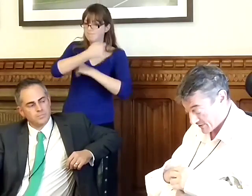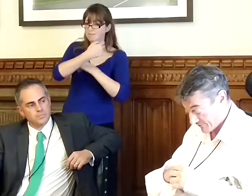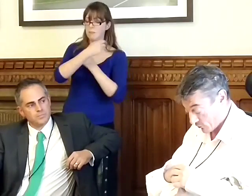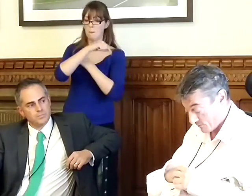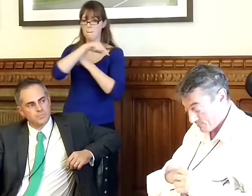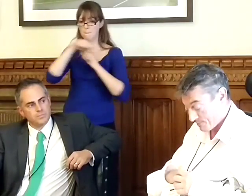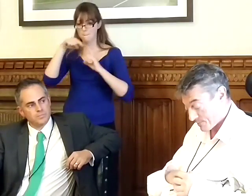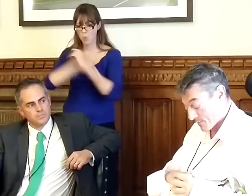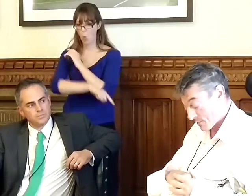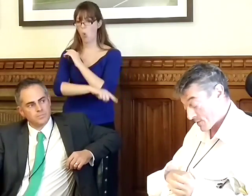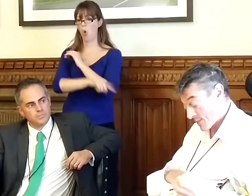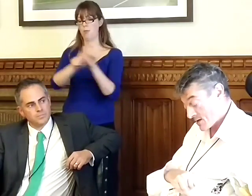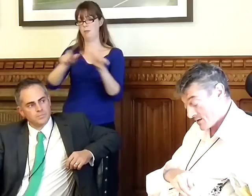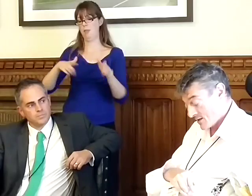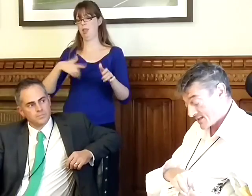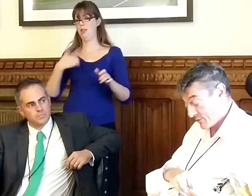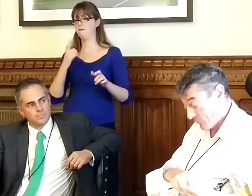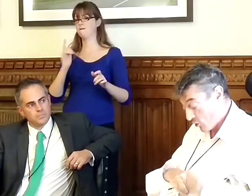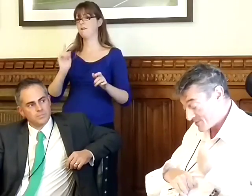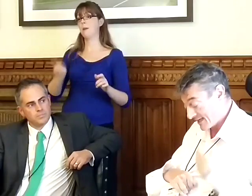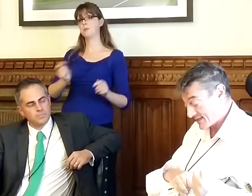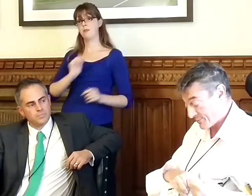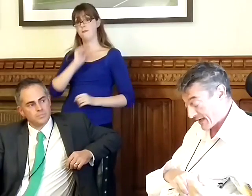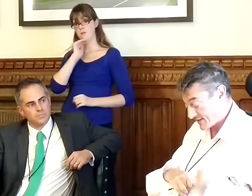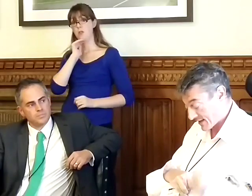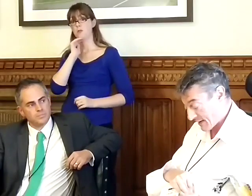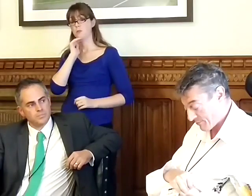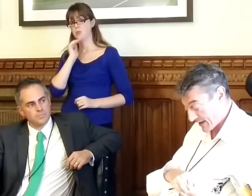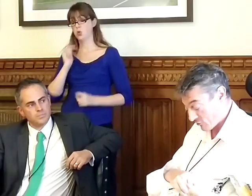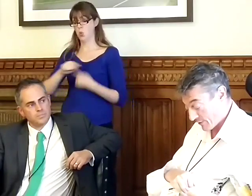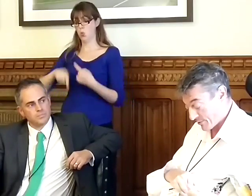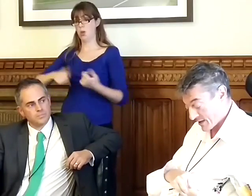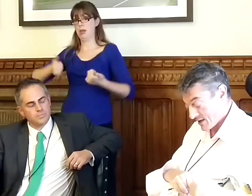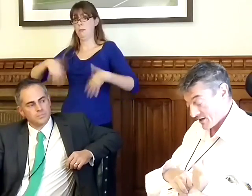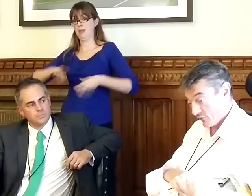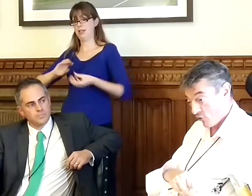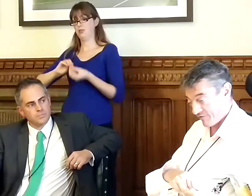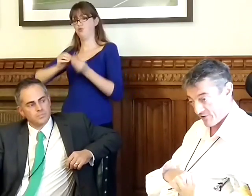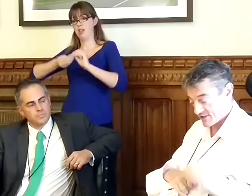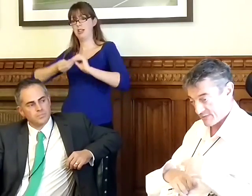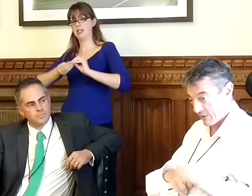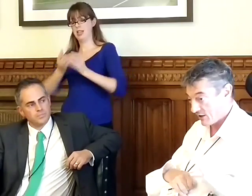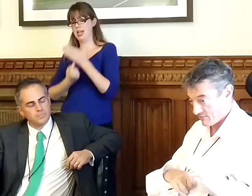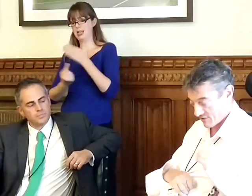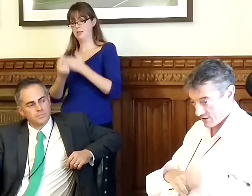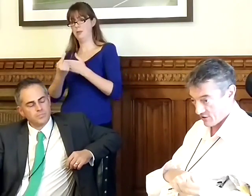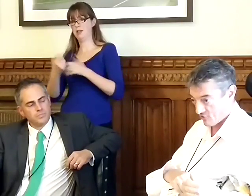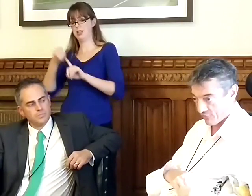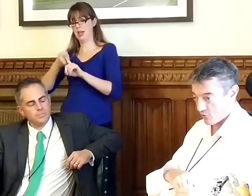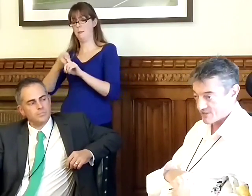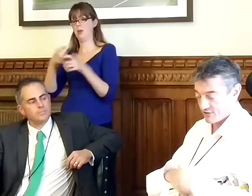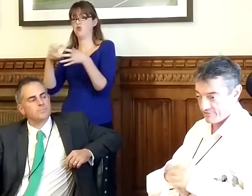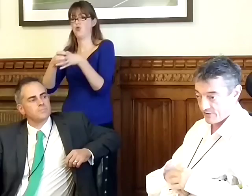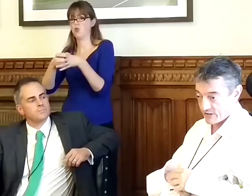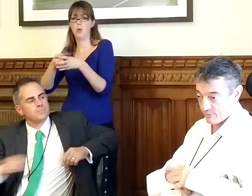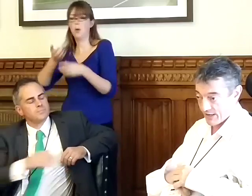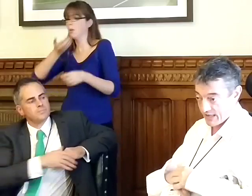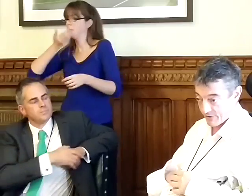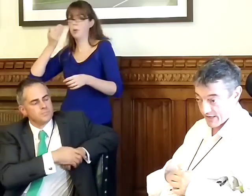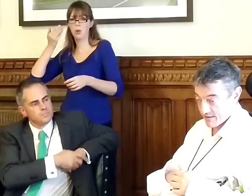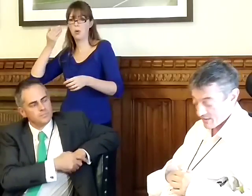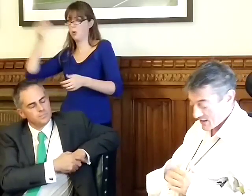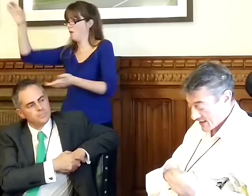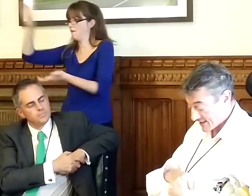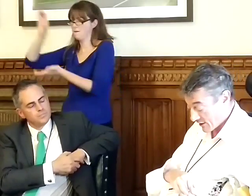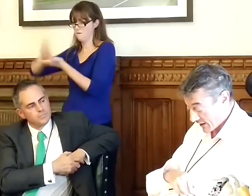of Hammersmith and Fulham. So we formed an independent campaign group, not funded by our local authority, not funded